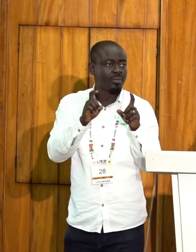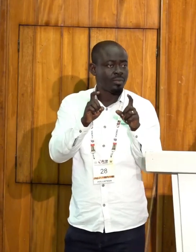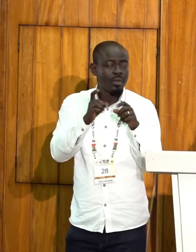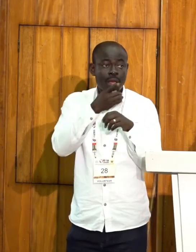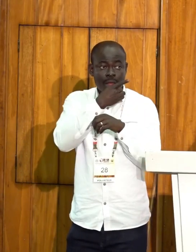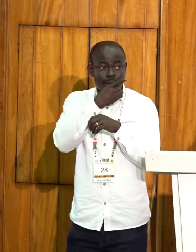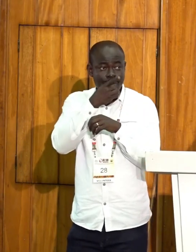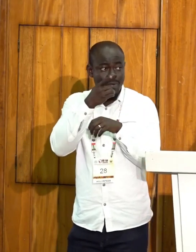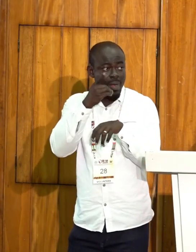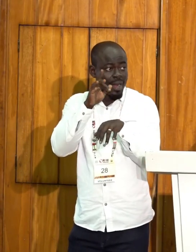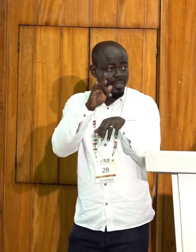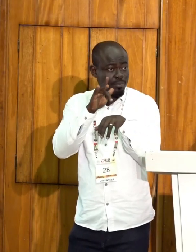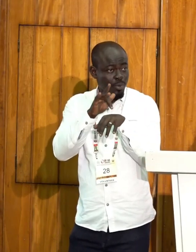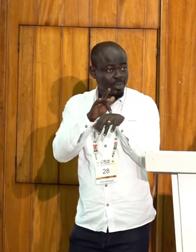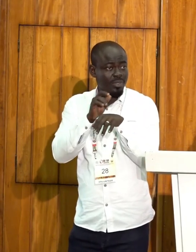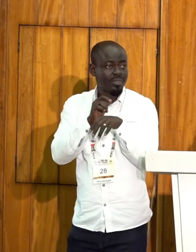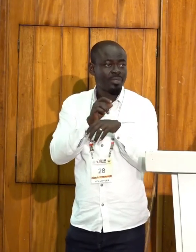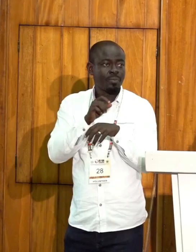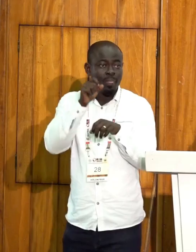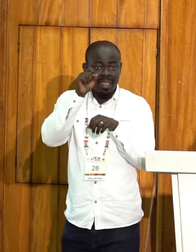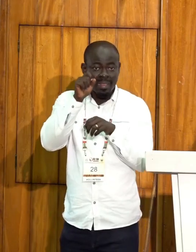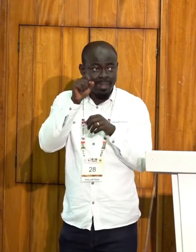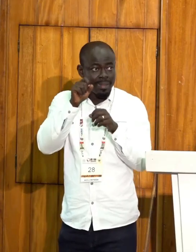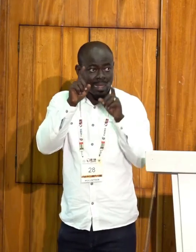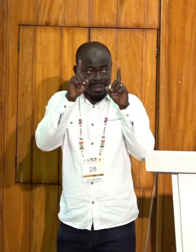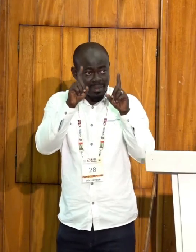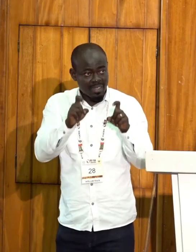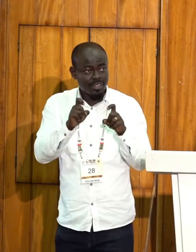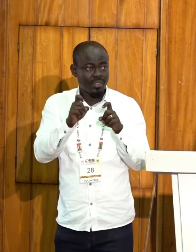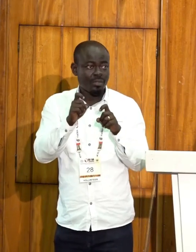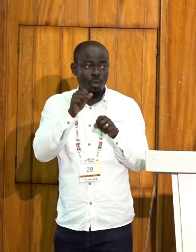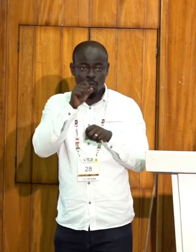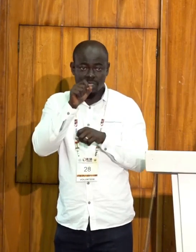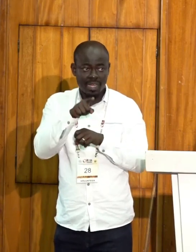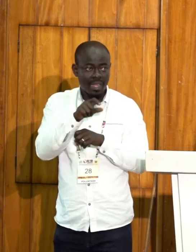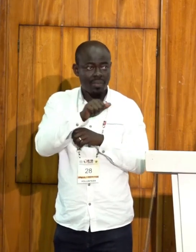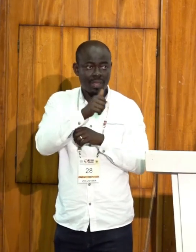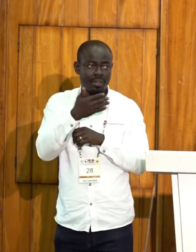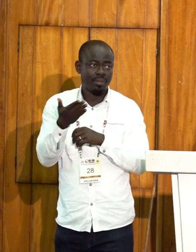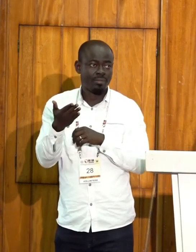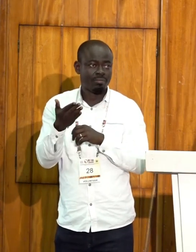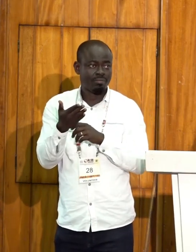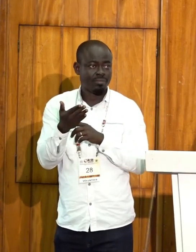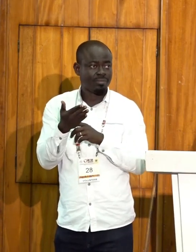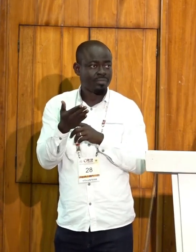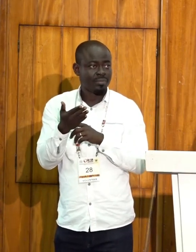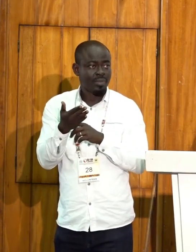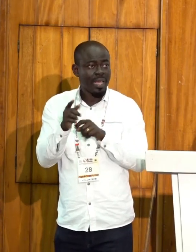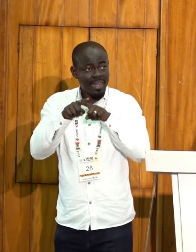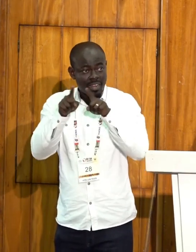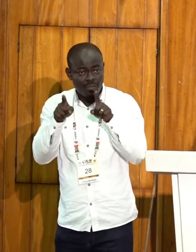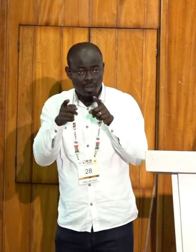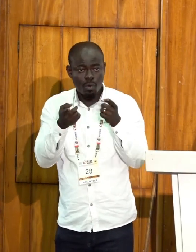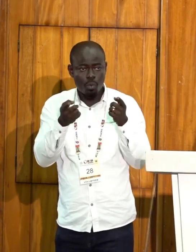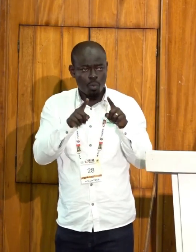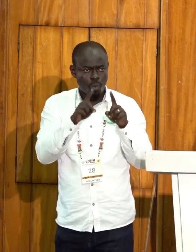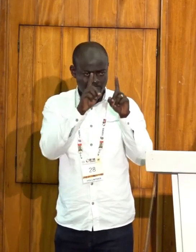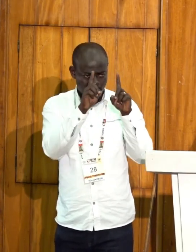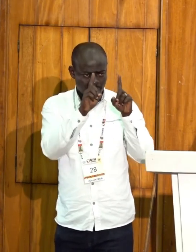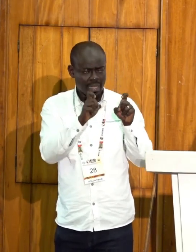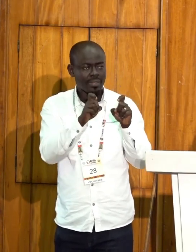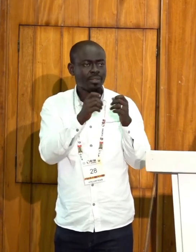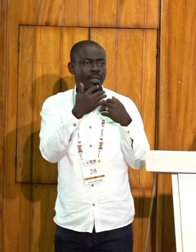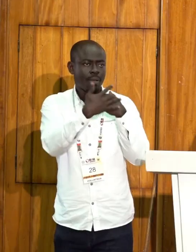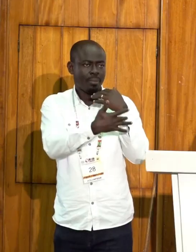dry spots, testing on saliva, and the difference when you tested whole blood.